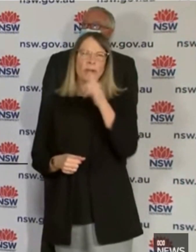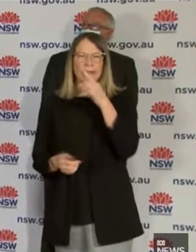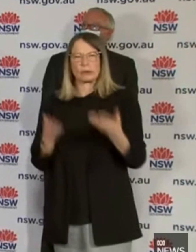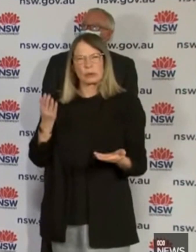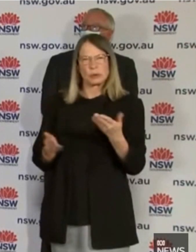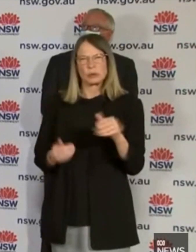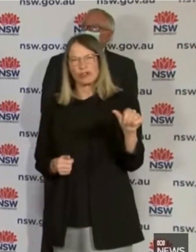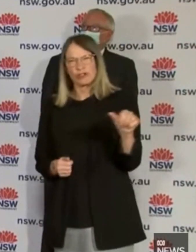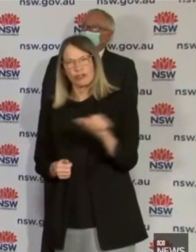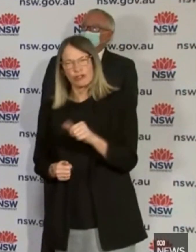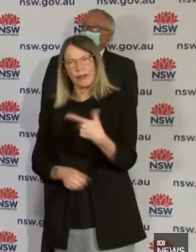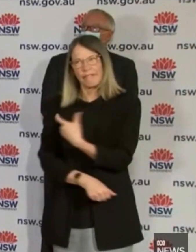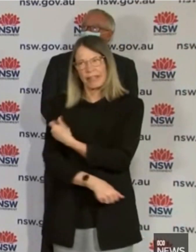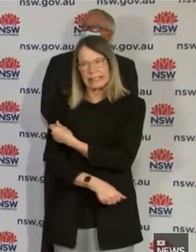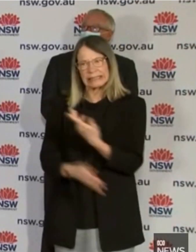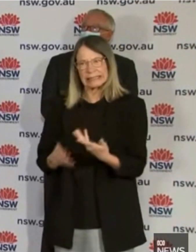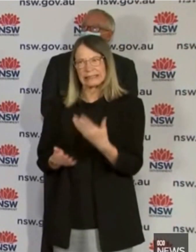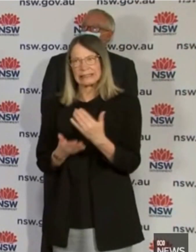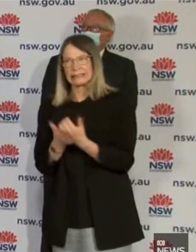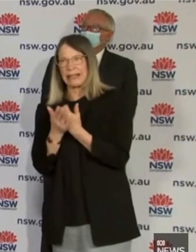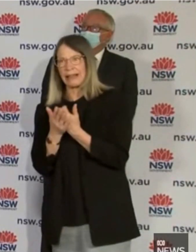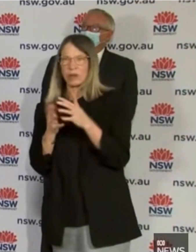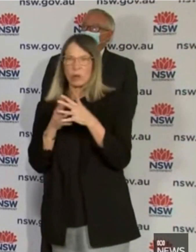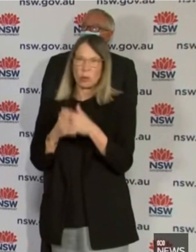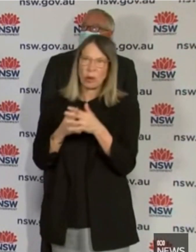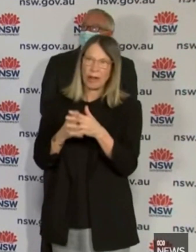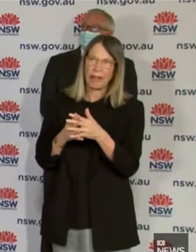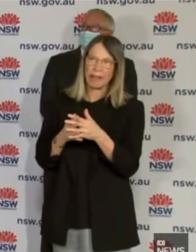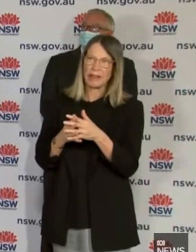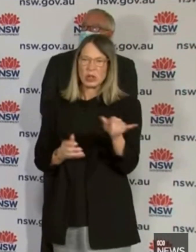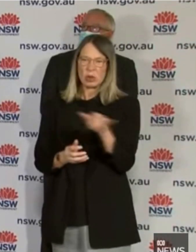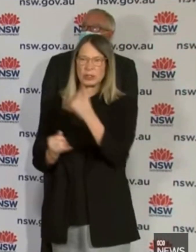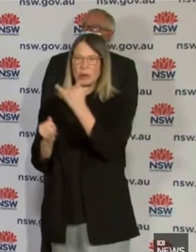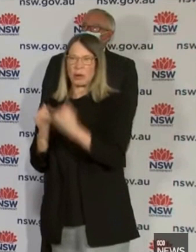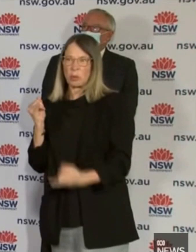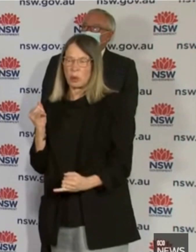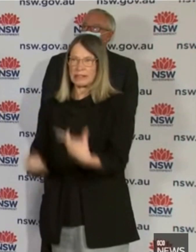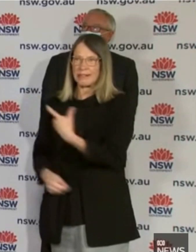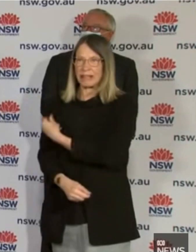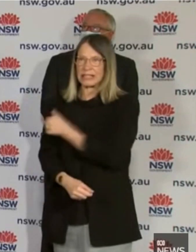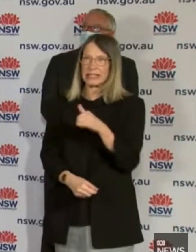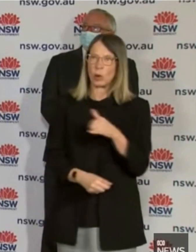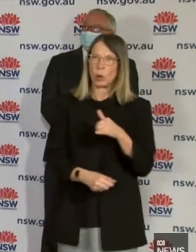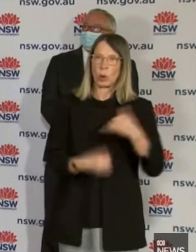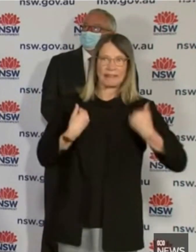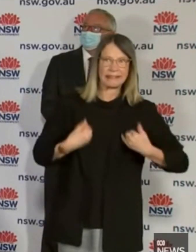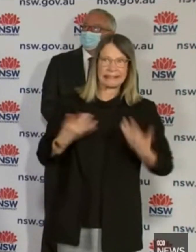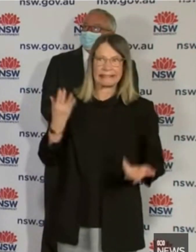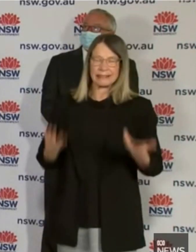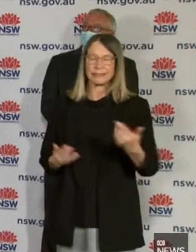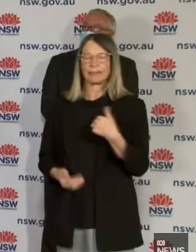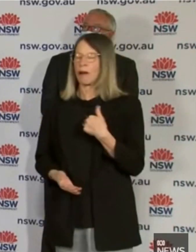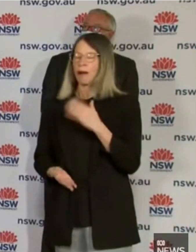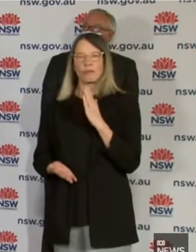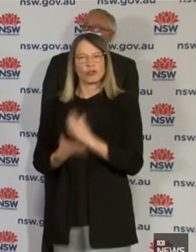it's safe, whether it's better than having the illness. I've got absolutely no doubt the vaccine is safe and effective and reliable,